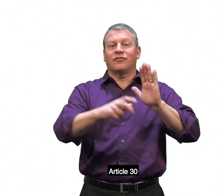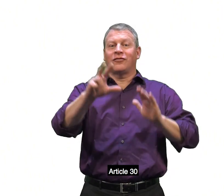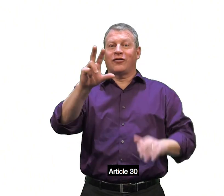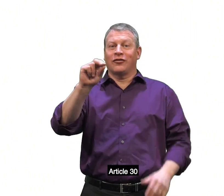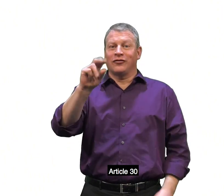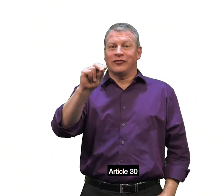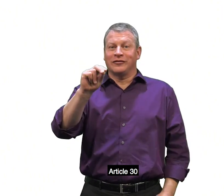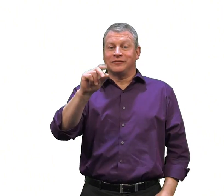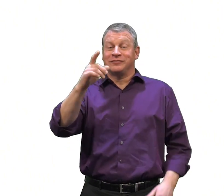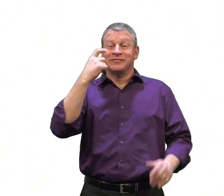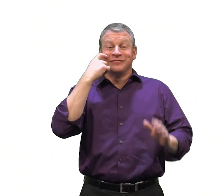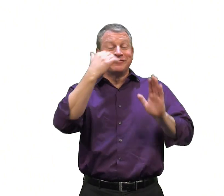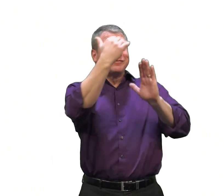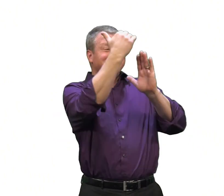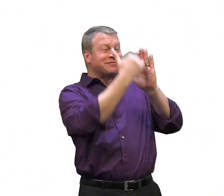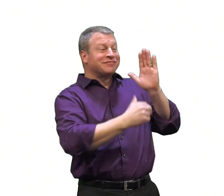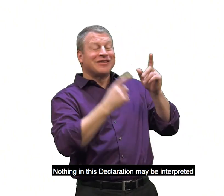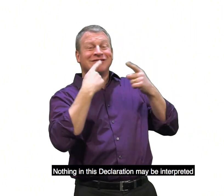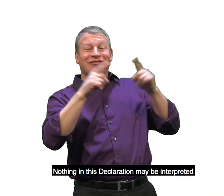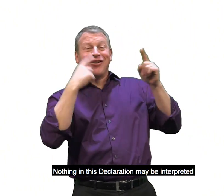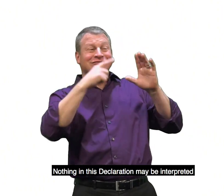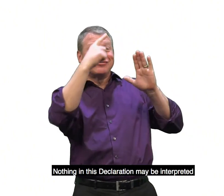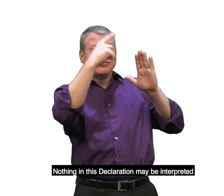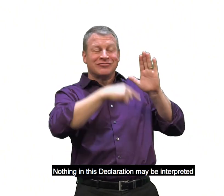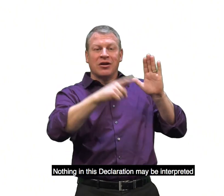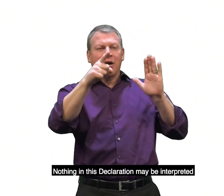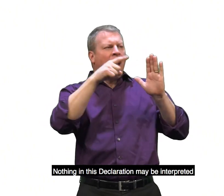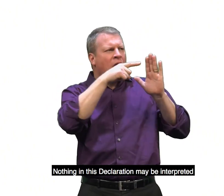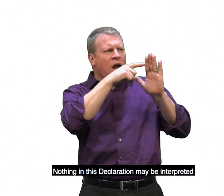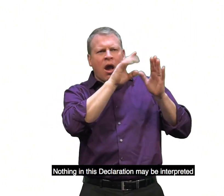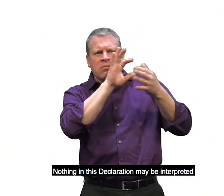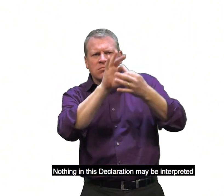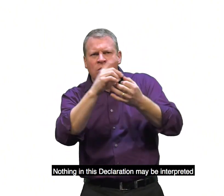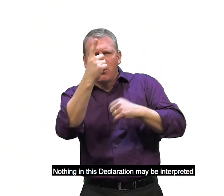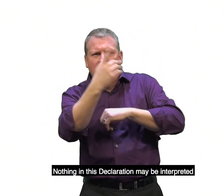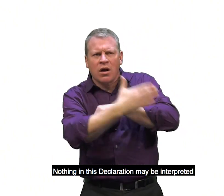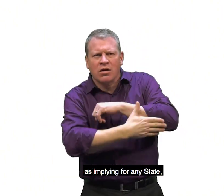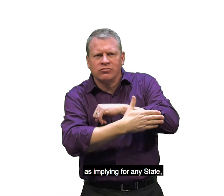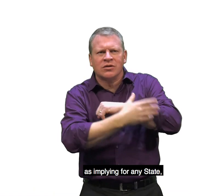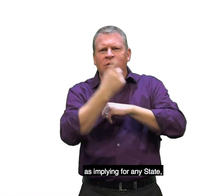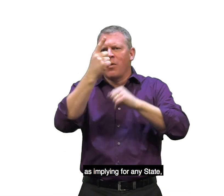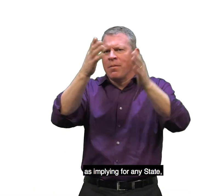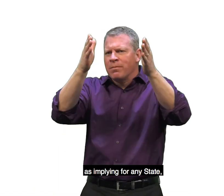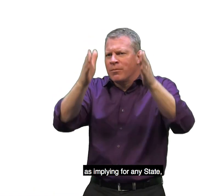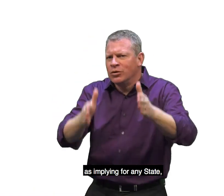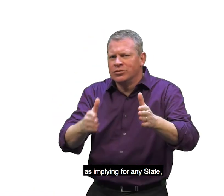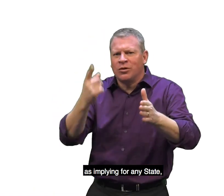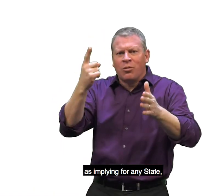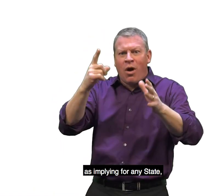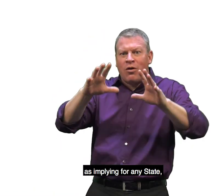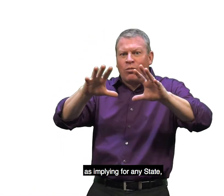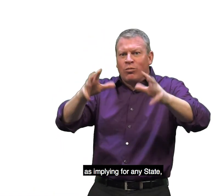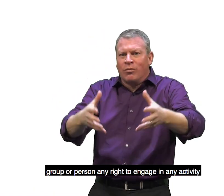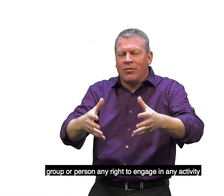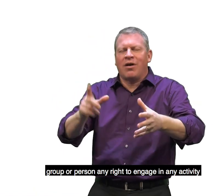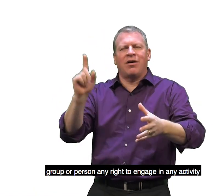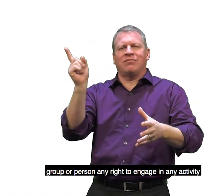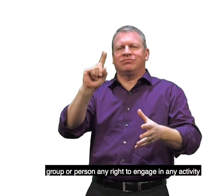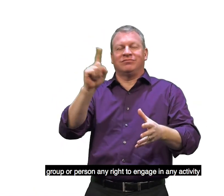Article 30. Nothing in this declaration may be interpreted as implying for any state, group, or